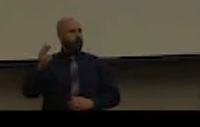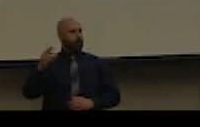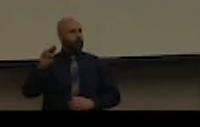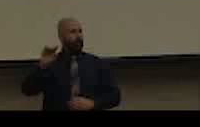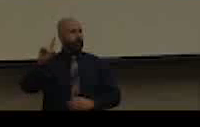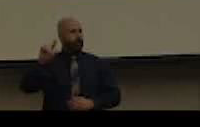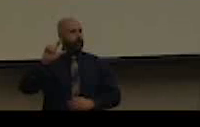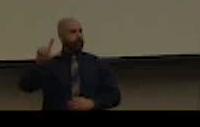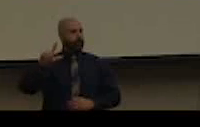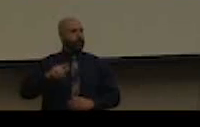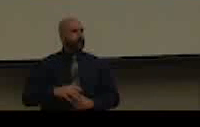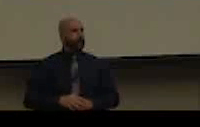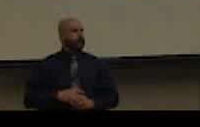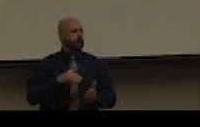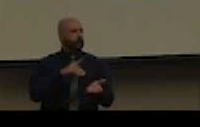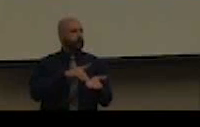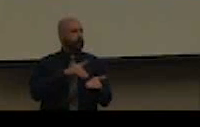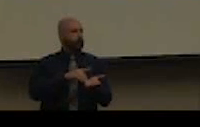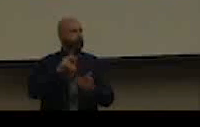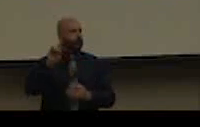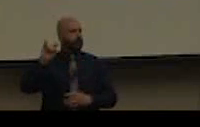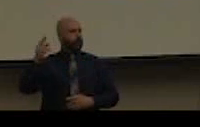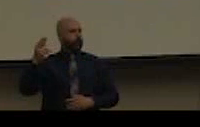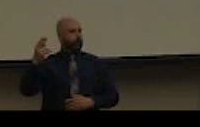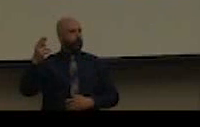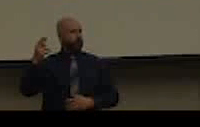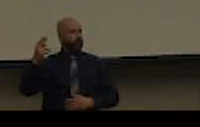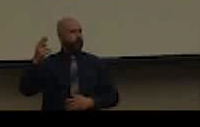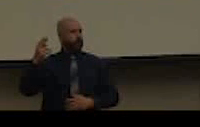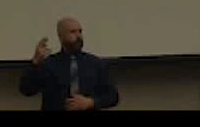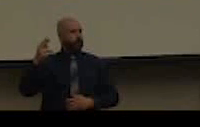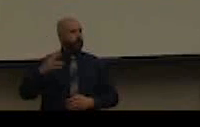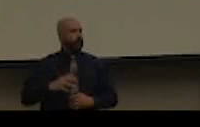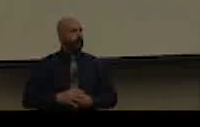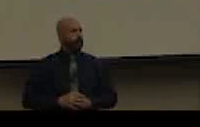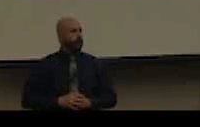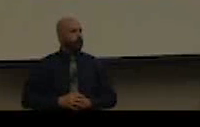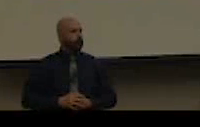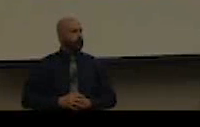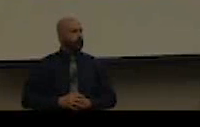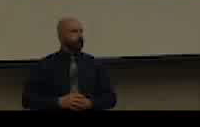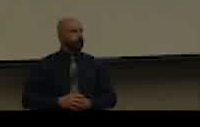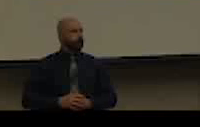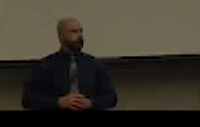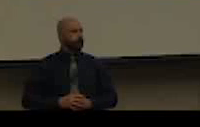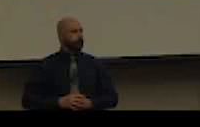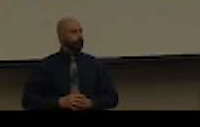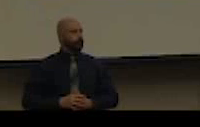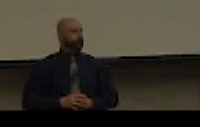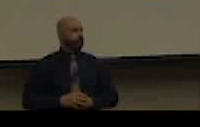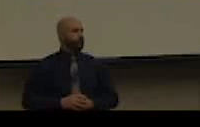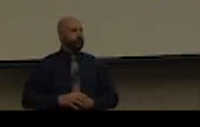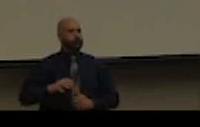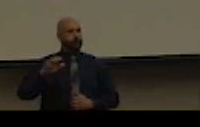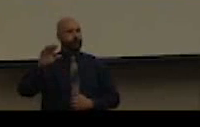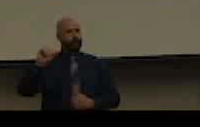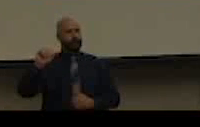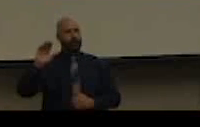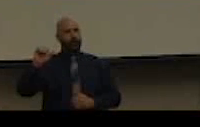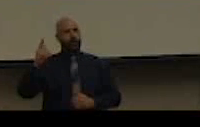Dr. Keith Barrett, here. Paula Toledo. Here. Abigail Iron Road.